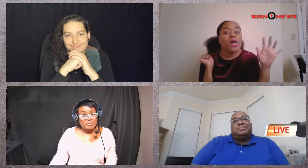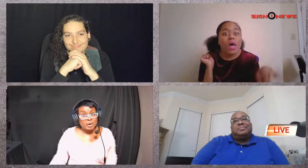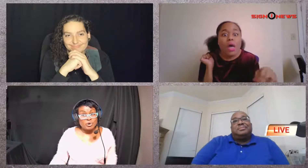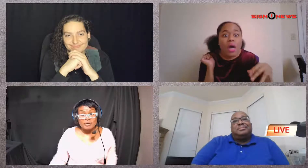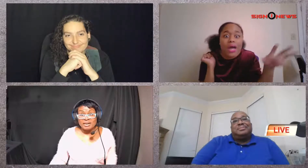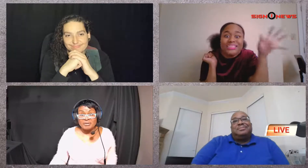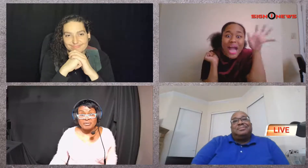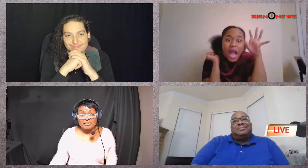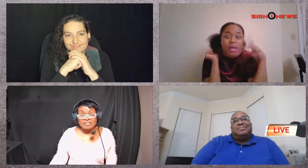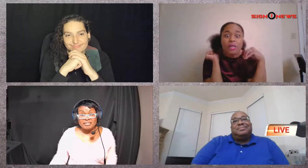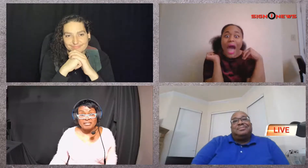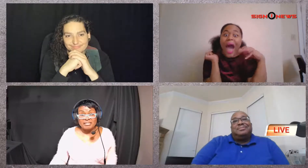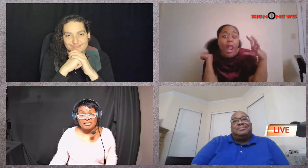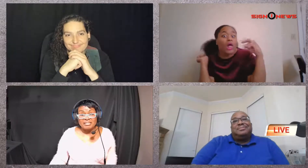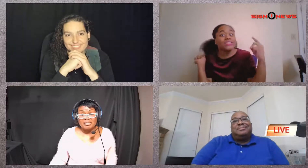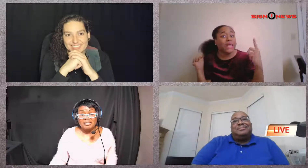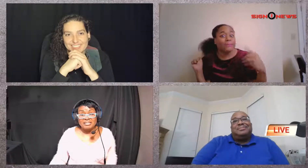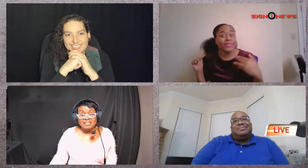And so when I'm home now,